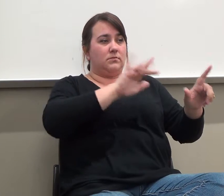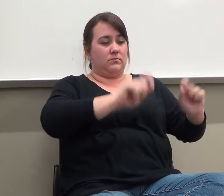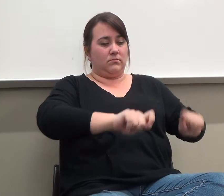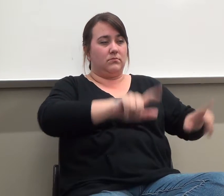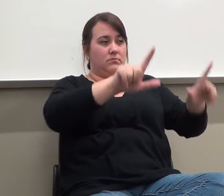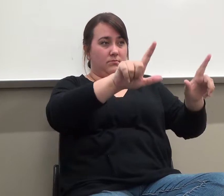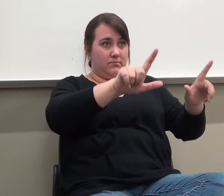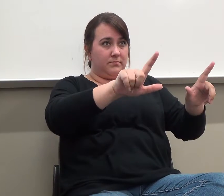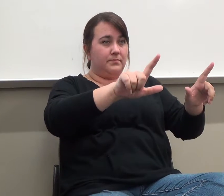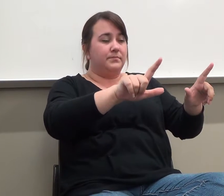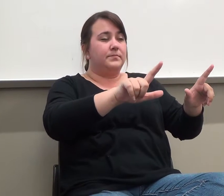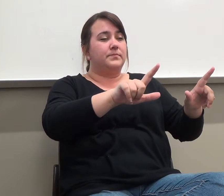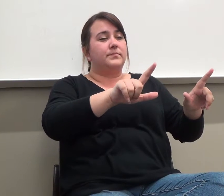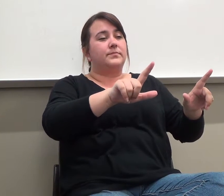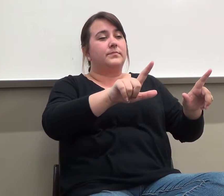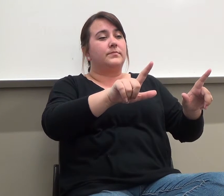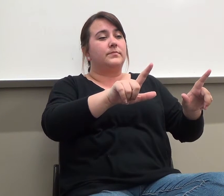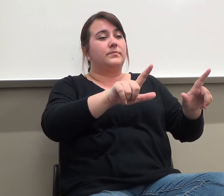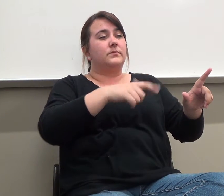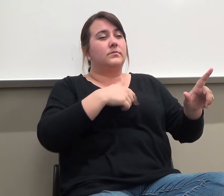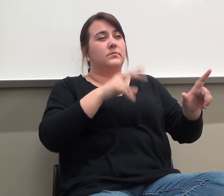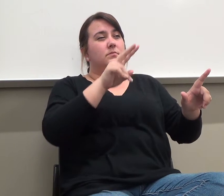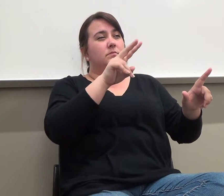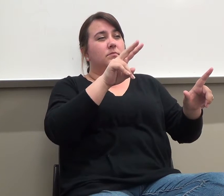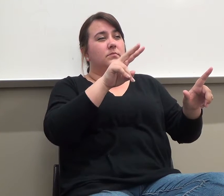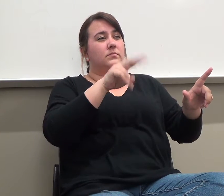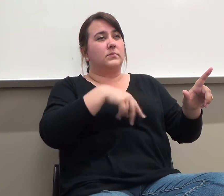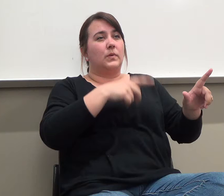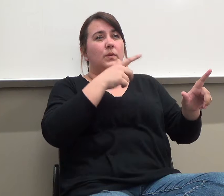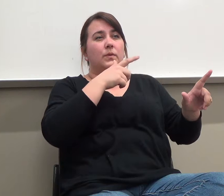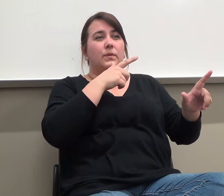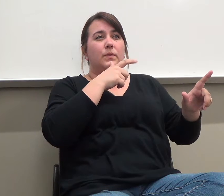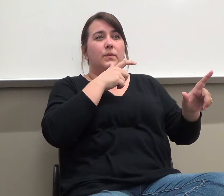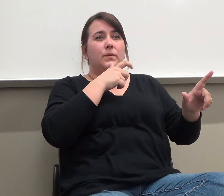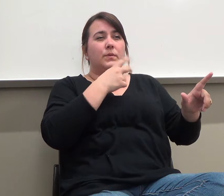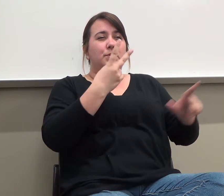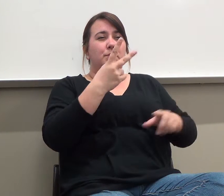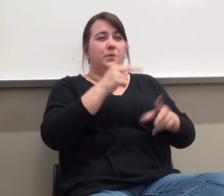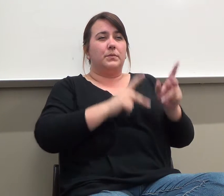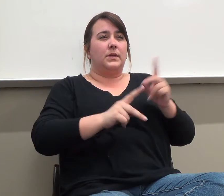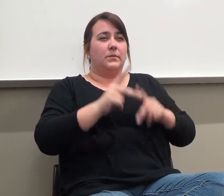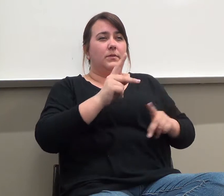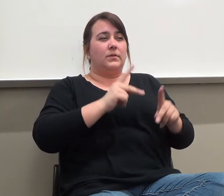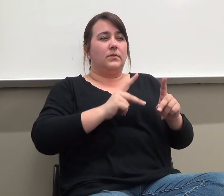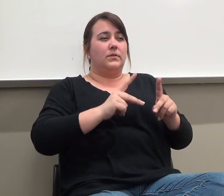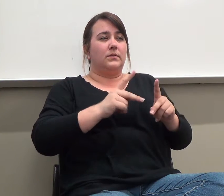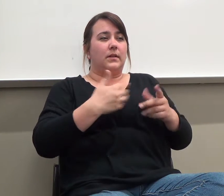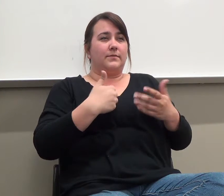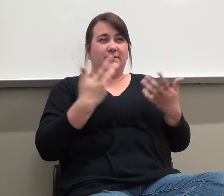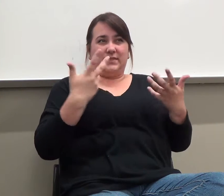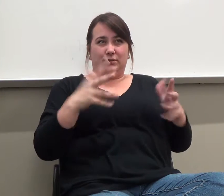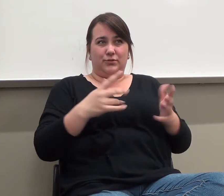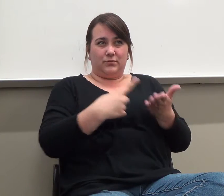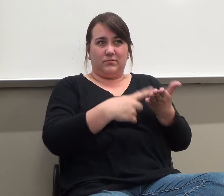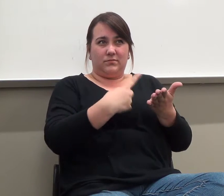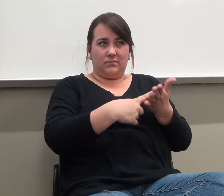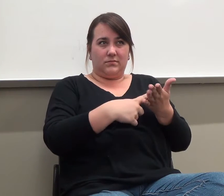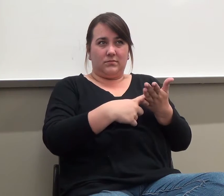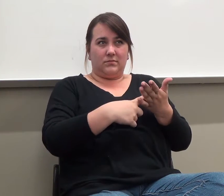the journal entries. I'm looking at who those two people are that have done it. And then there's a whole